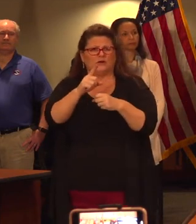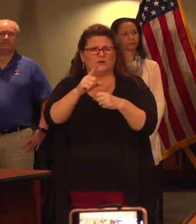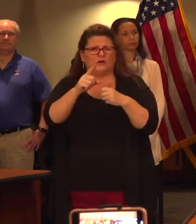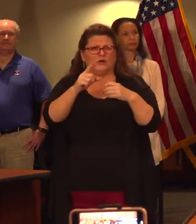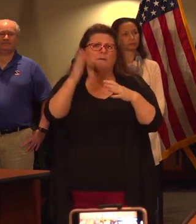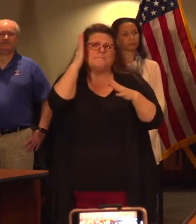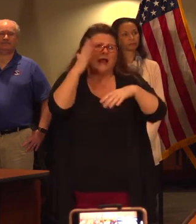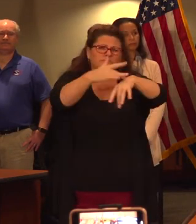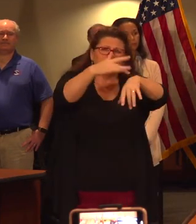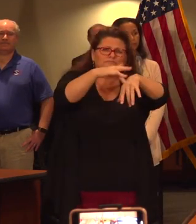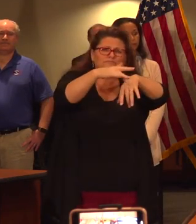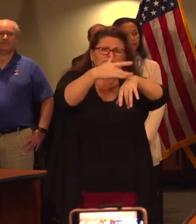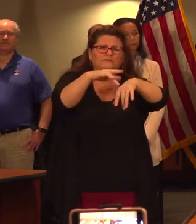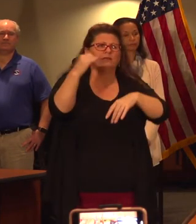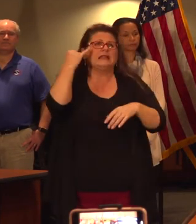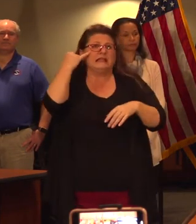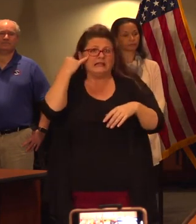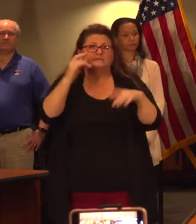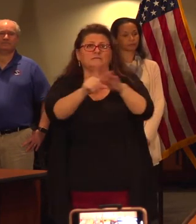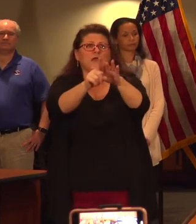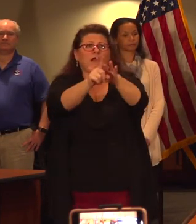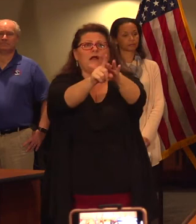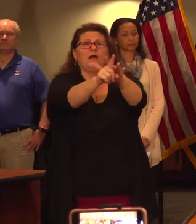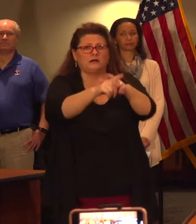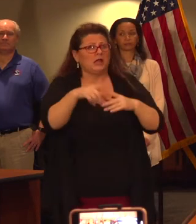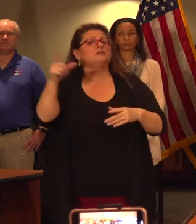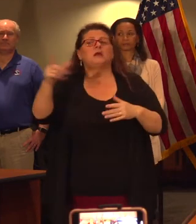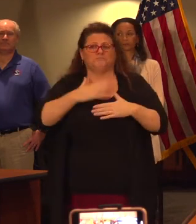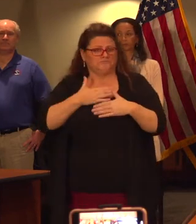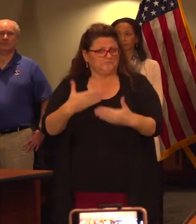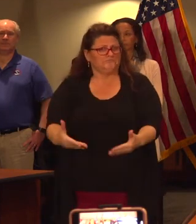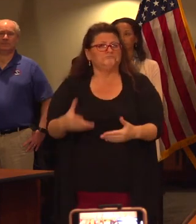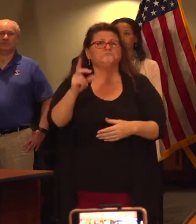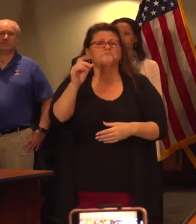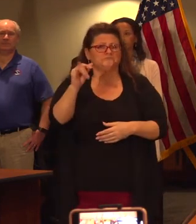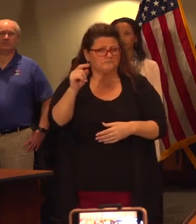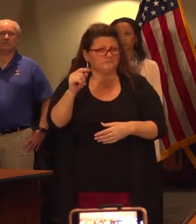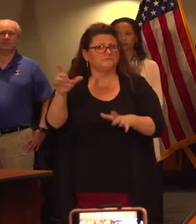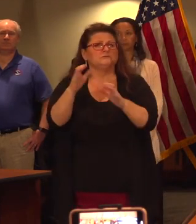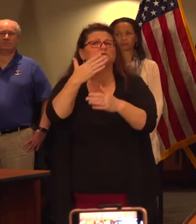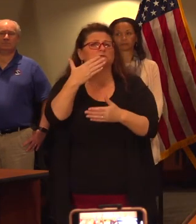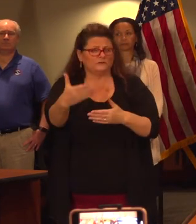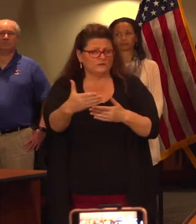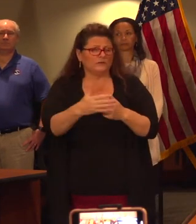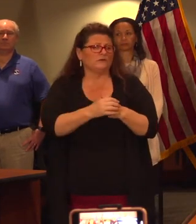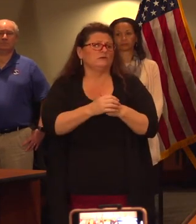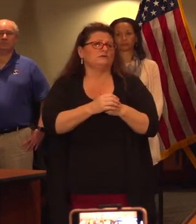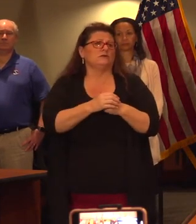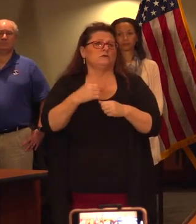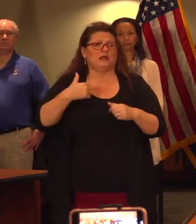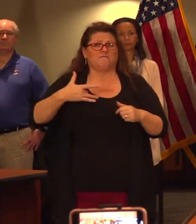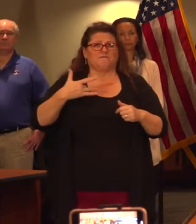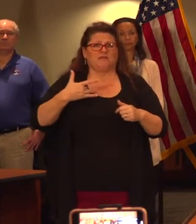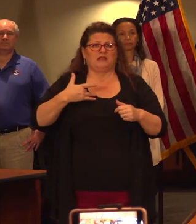open up beds for what we expect may happen, and they've done so very well. The surge, we think